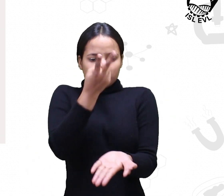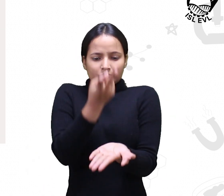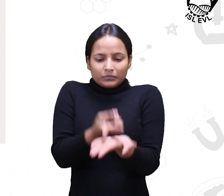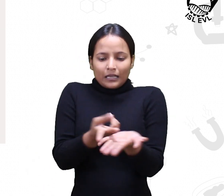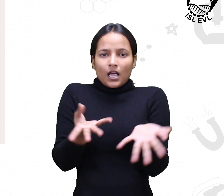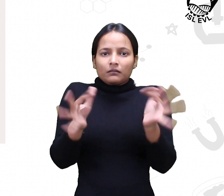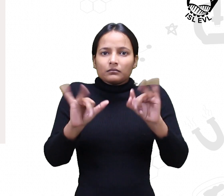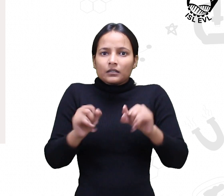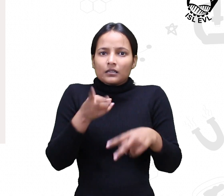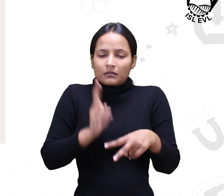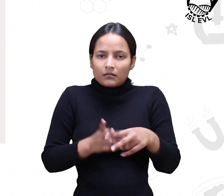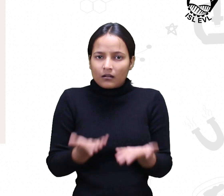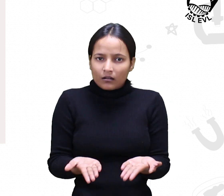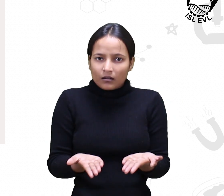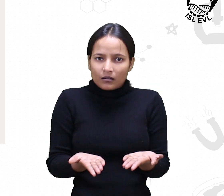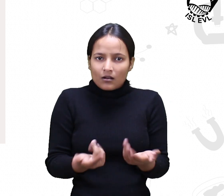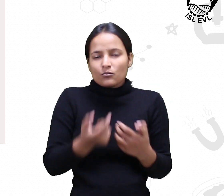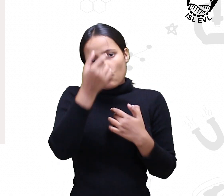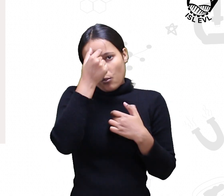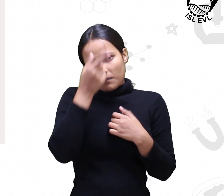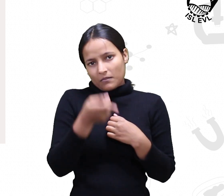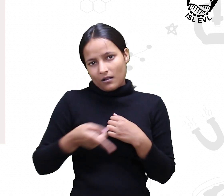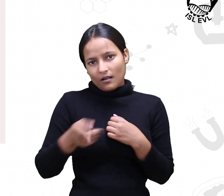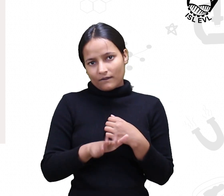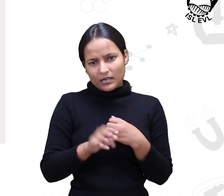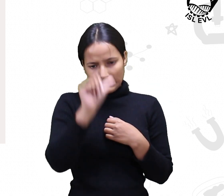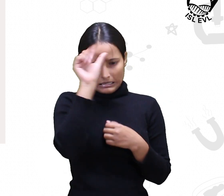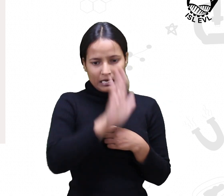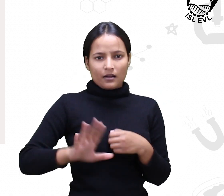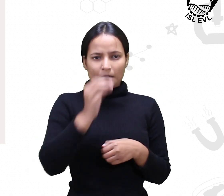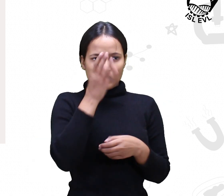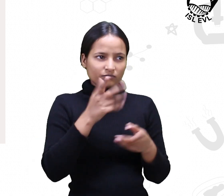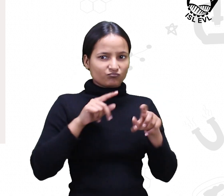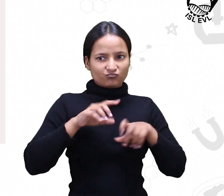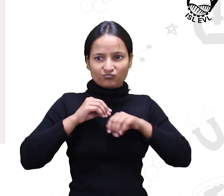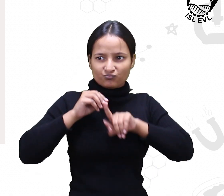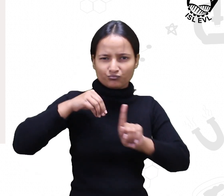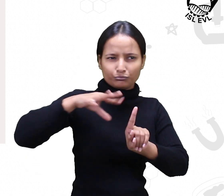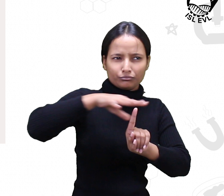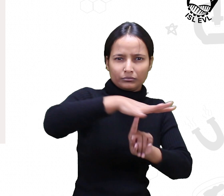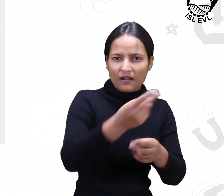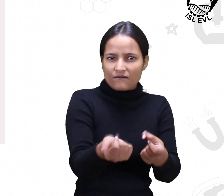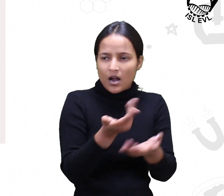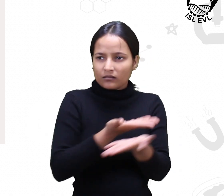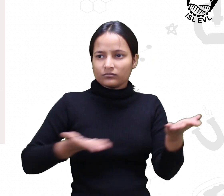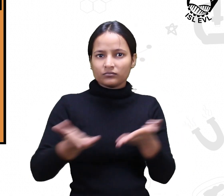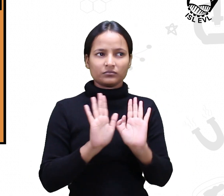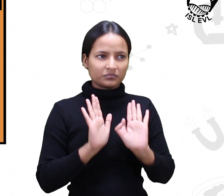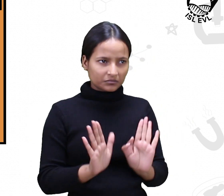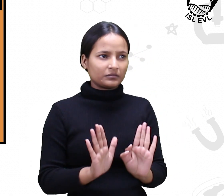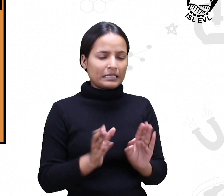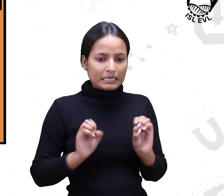that keeps you in bed for 10 days. And so I was given this project to characterize chicken pox strains across India. At that time,